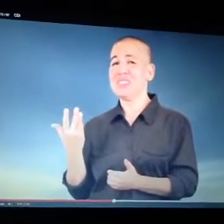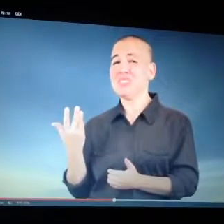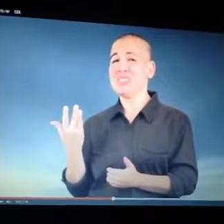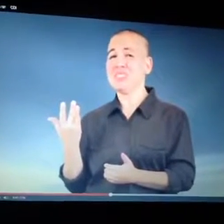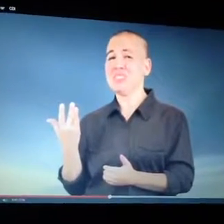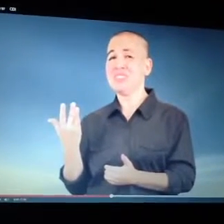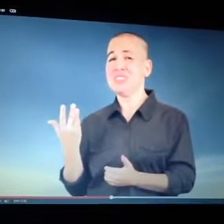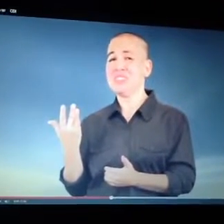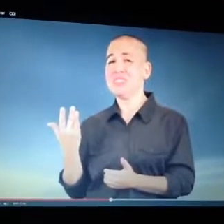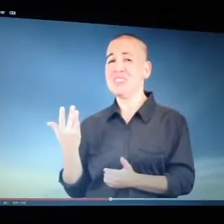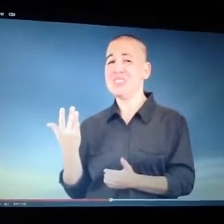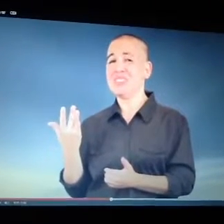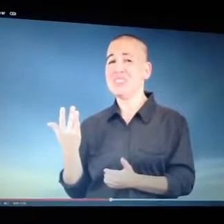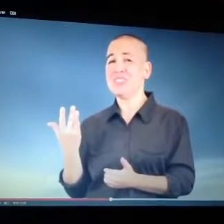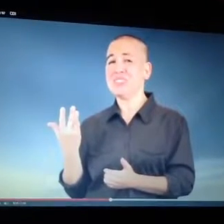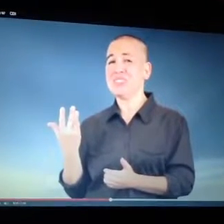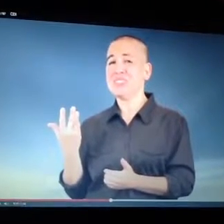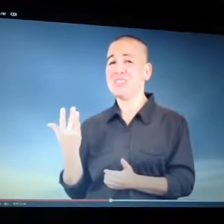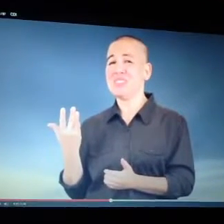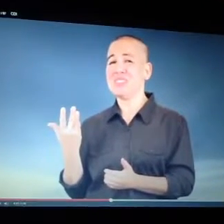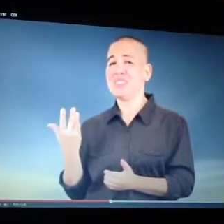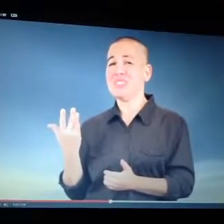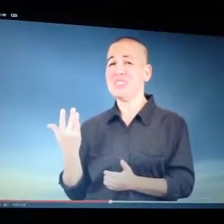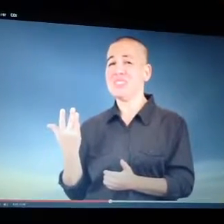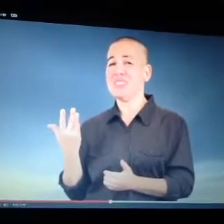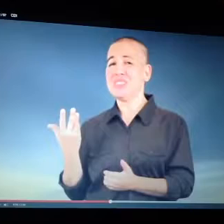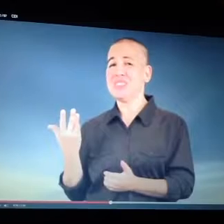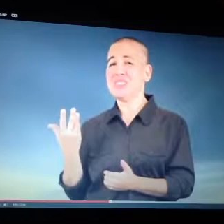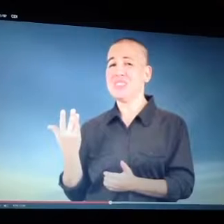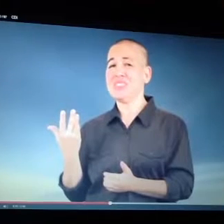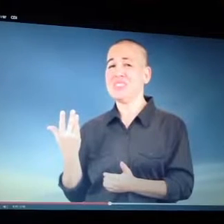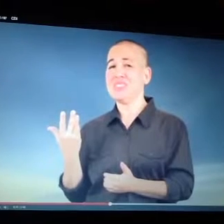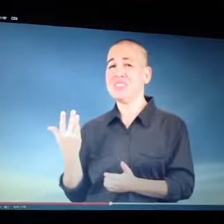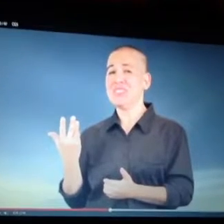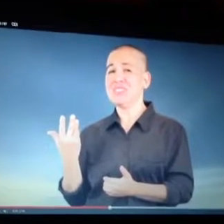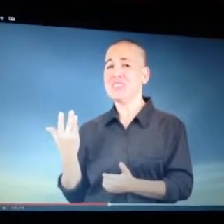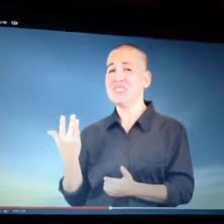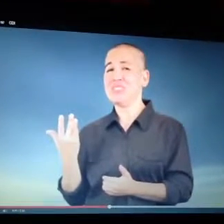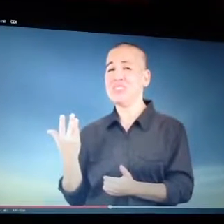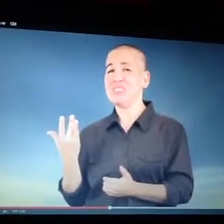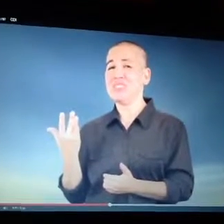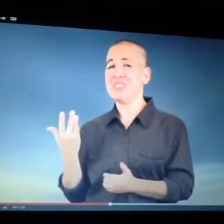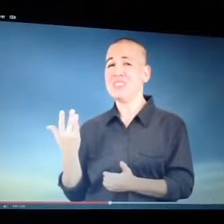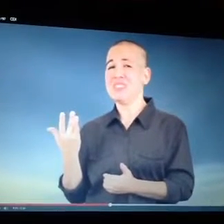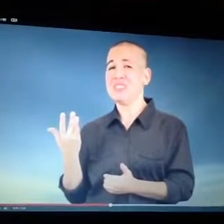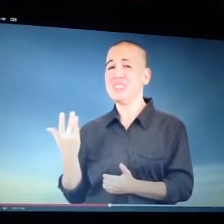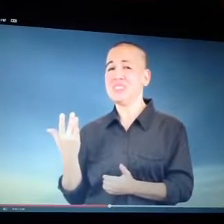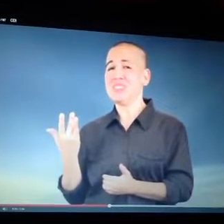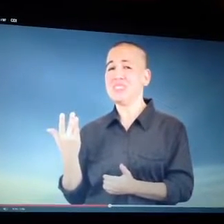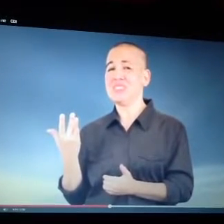Yeah, in CDIs, a while back, a long time ago, when interpreting